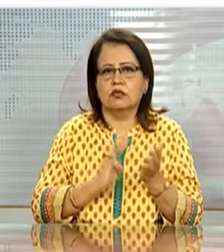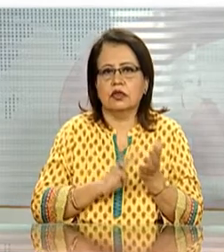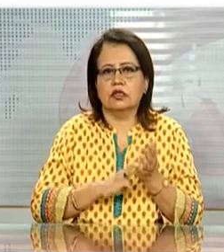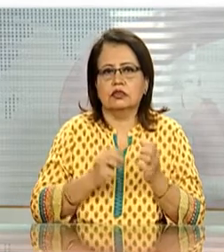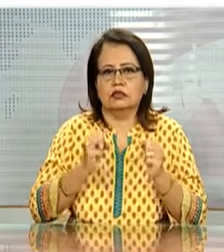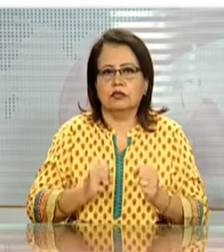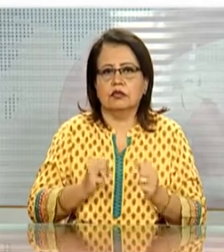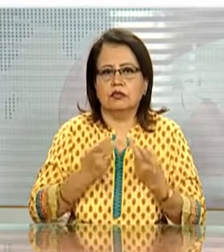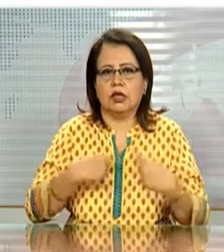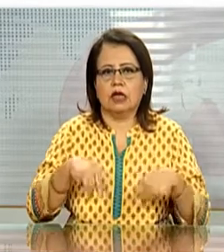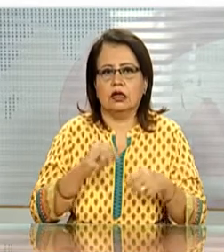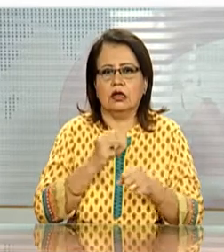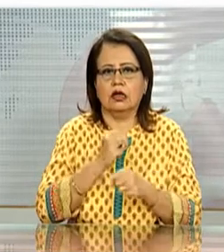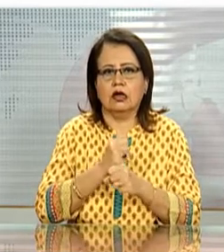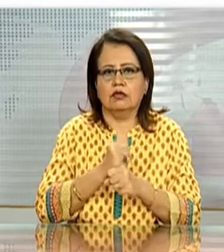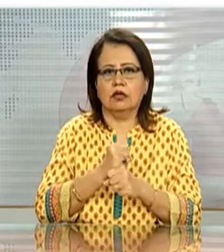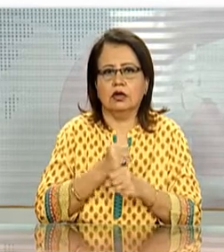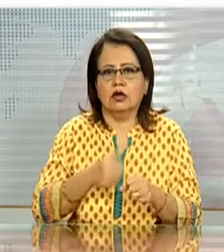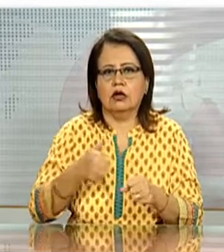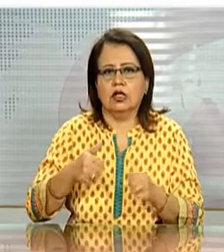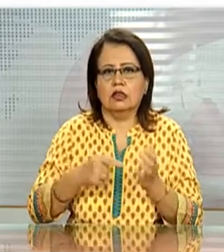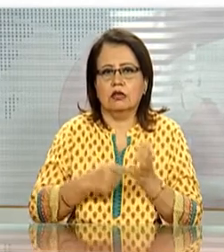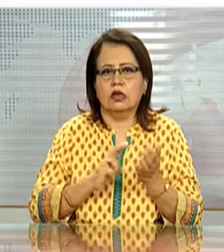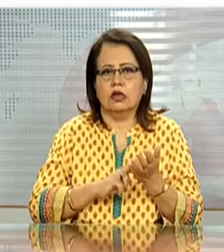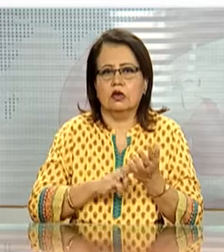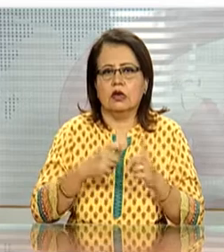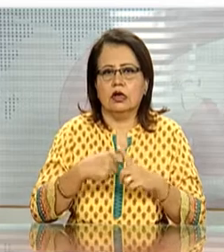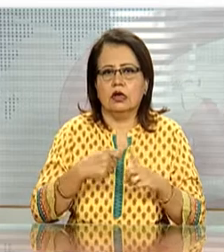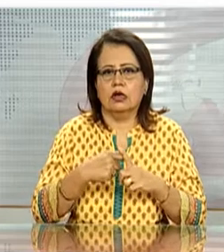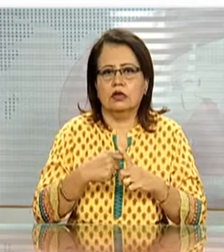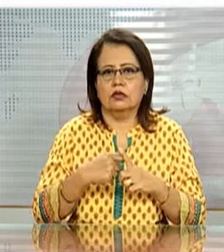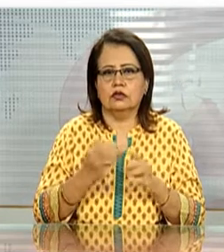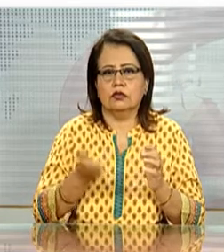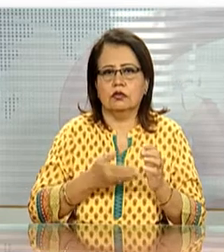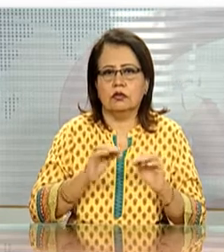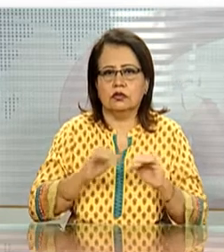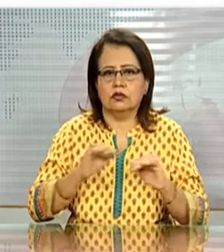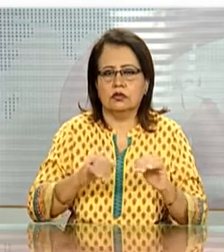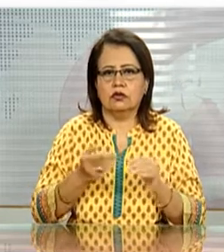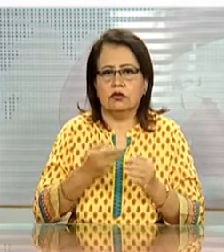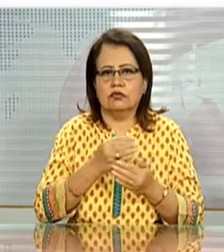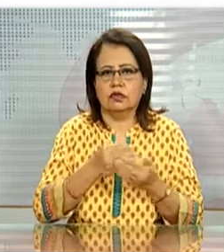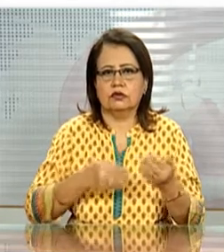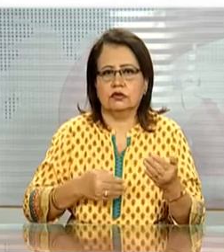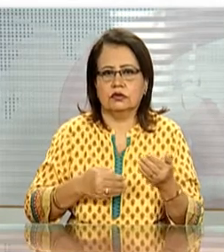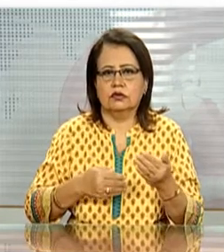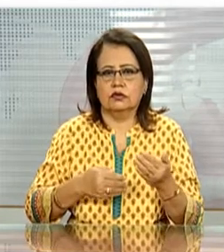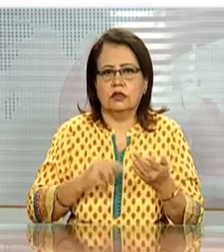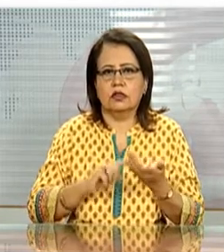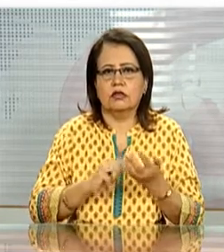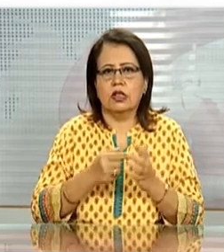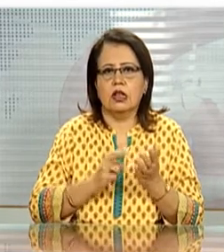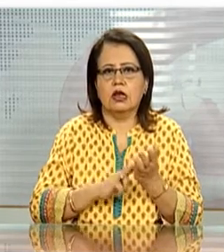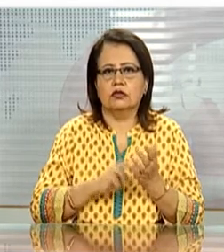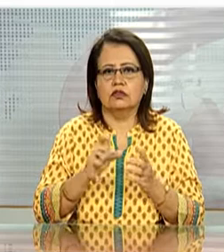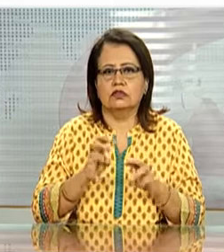chair a meeting of state government representatives of tamilnad and Karnataka to seek an amicable solution to the issue